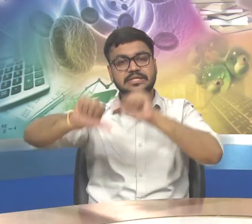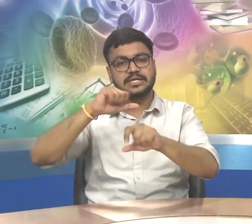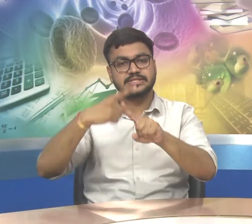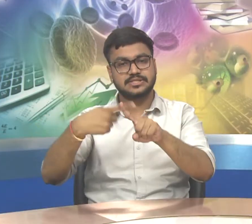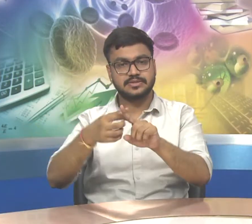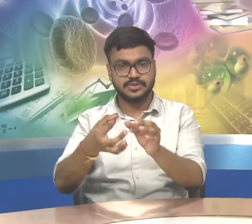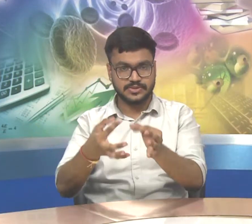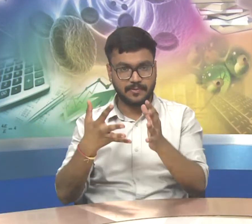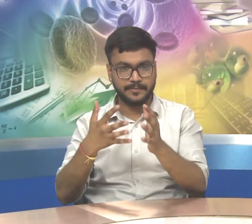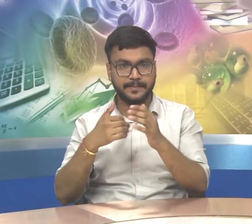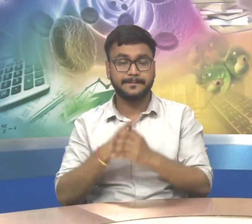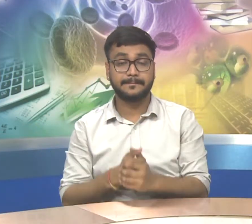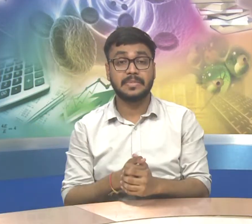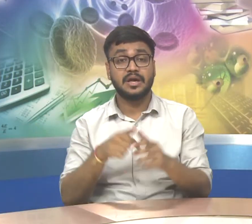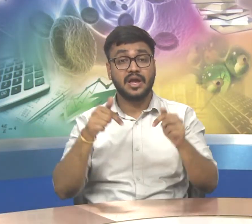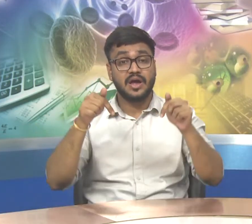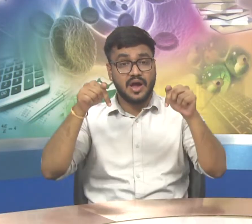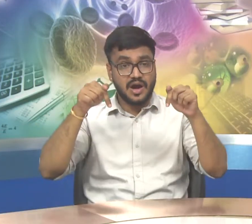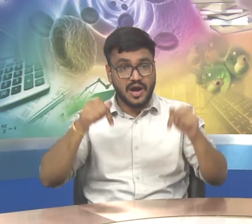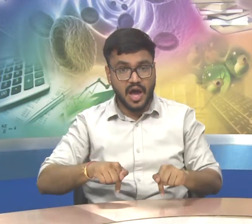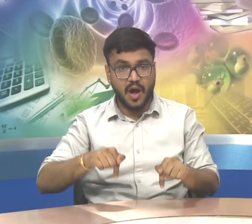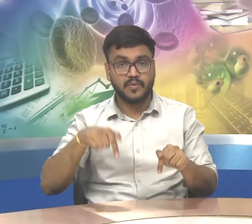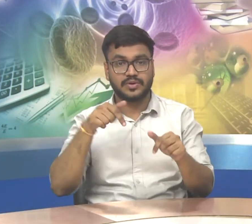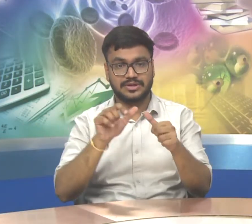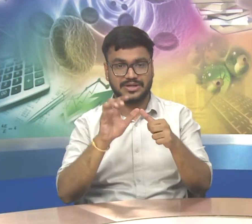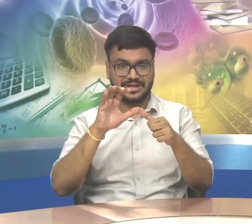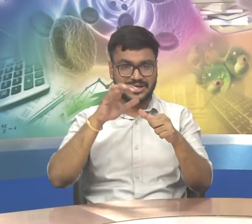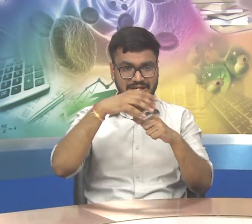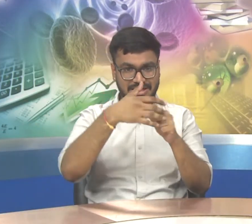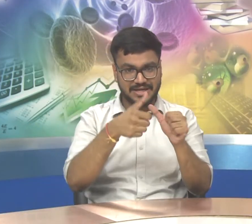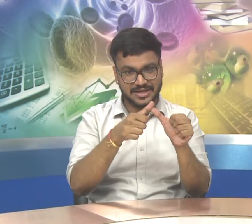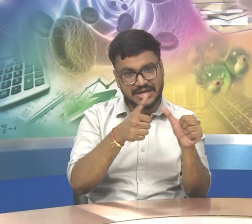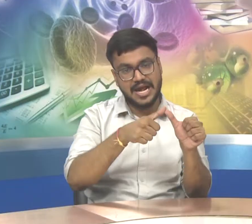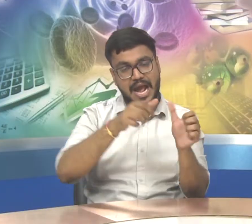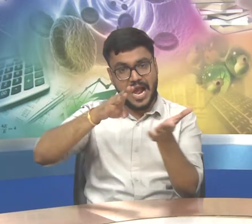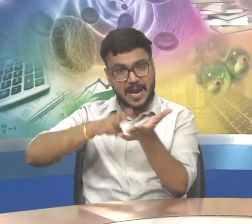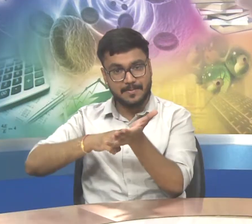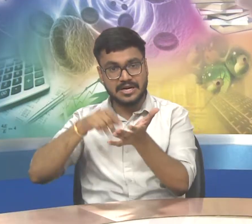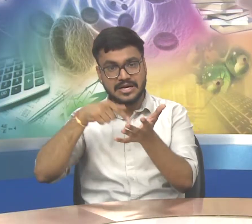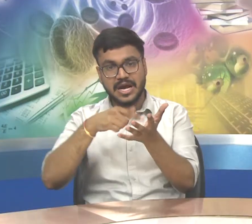measure and compare the masses of very tiny atoms.